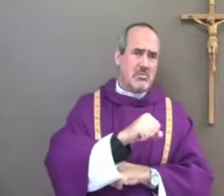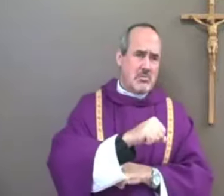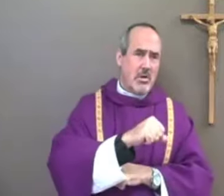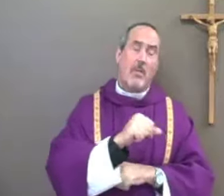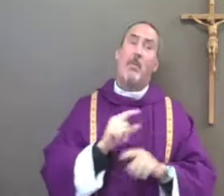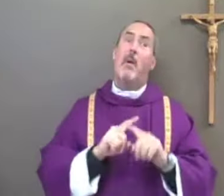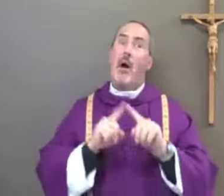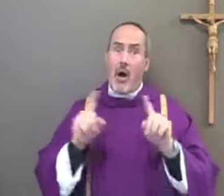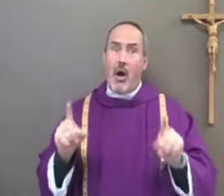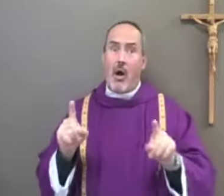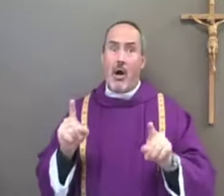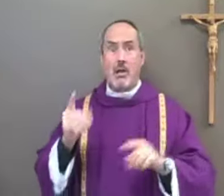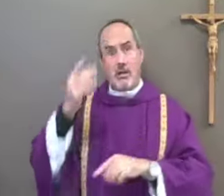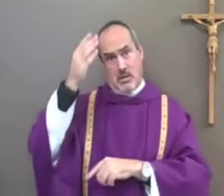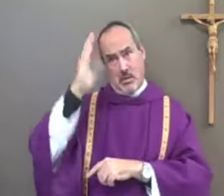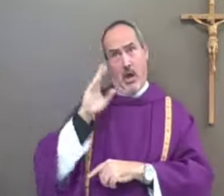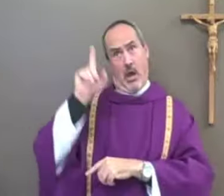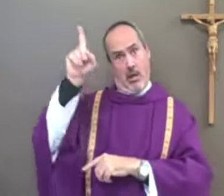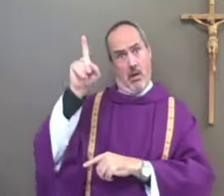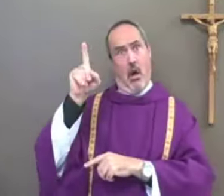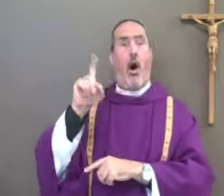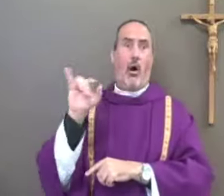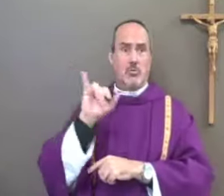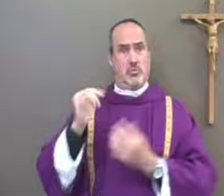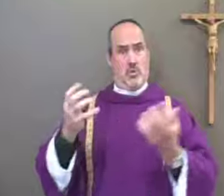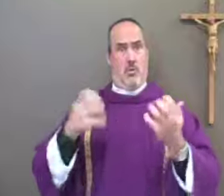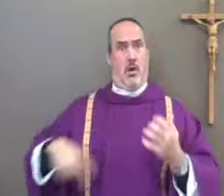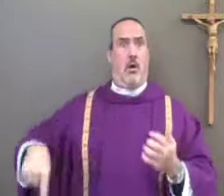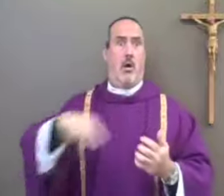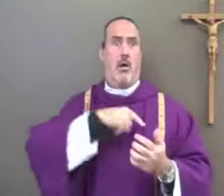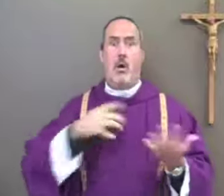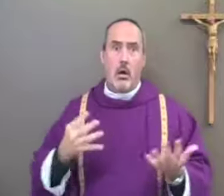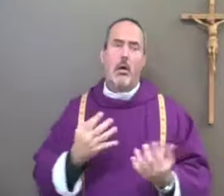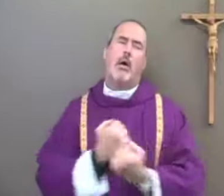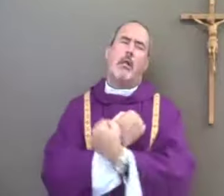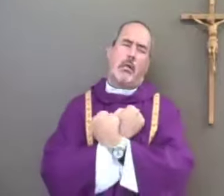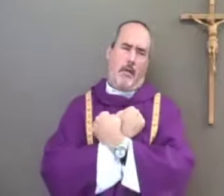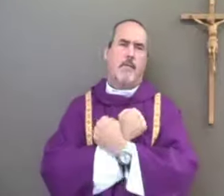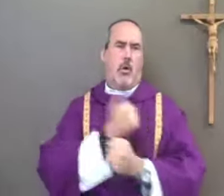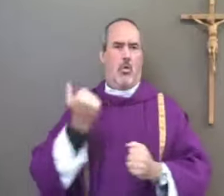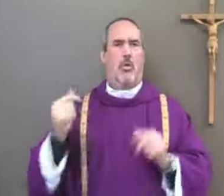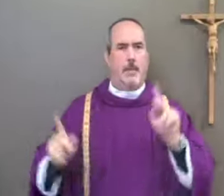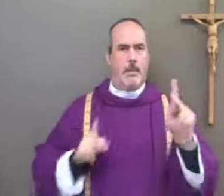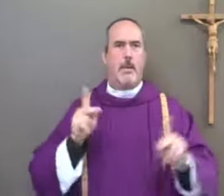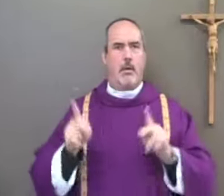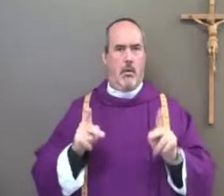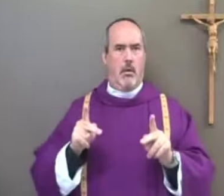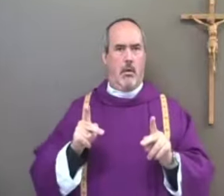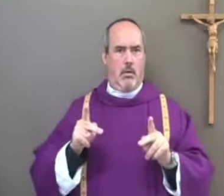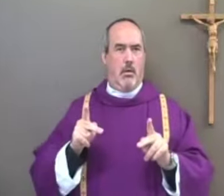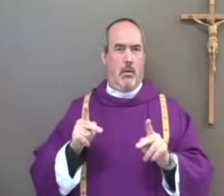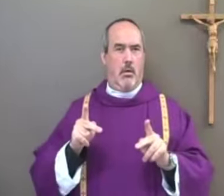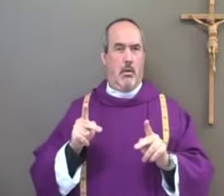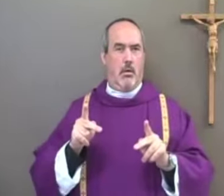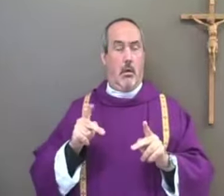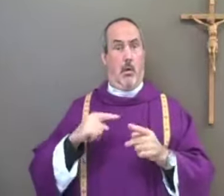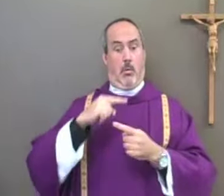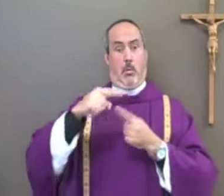things. However, that's true, yet God also wants us to love other people.